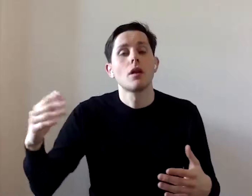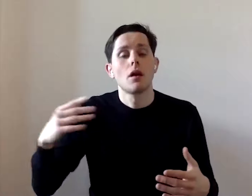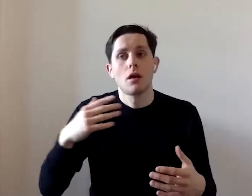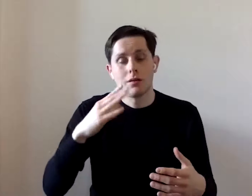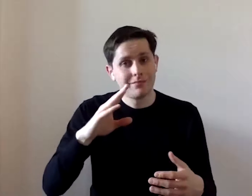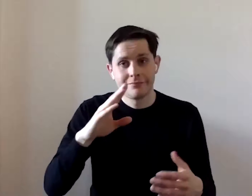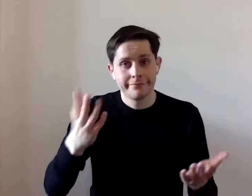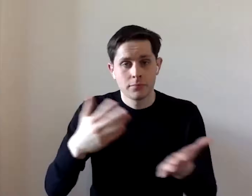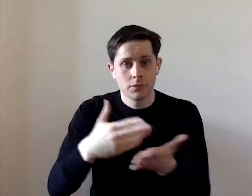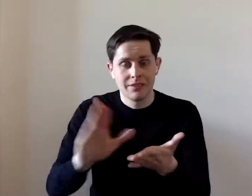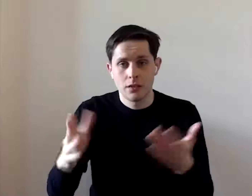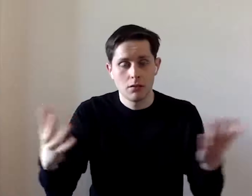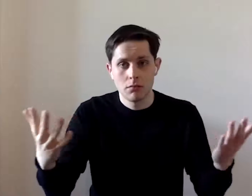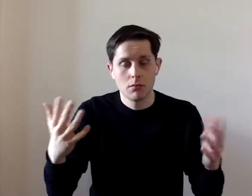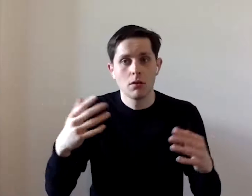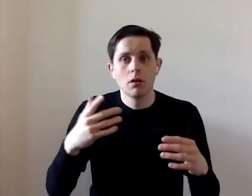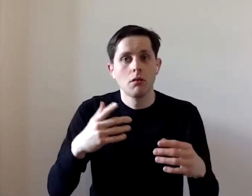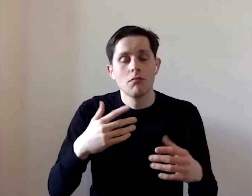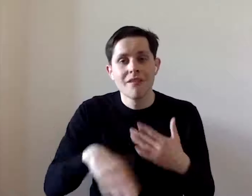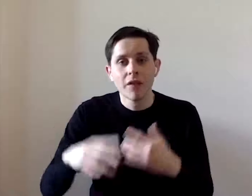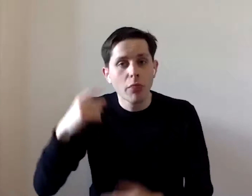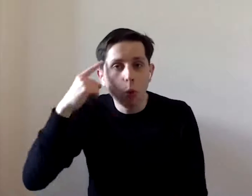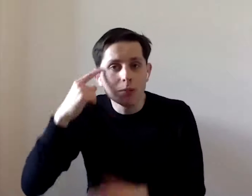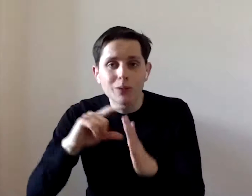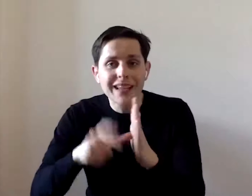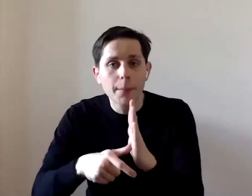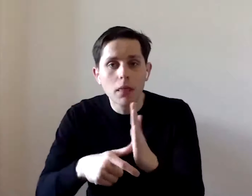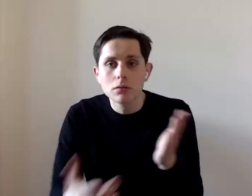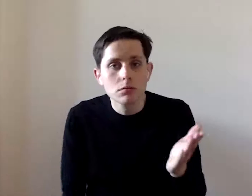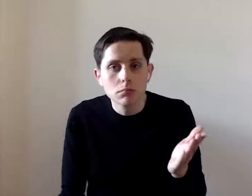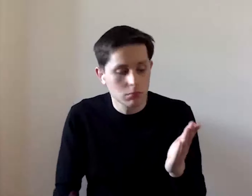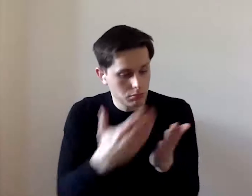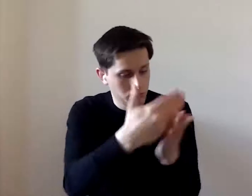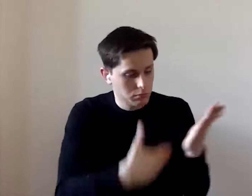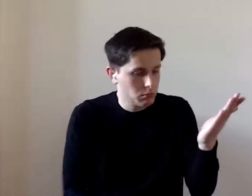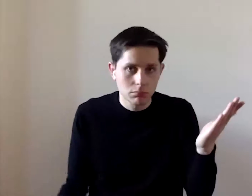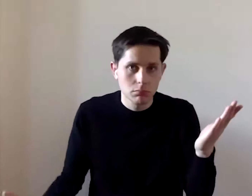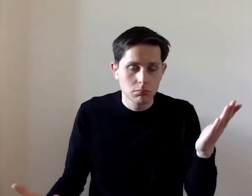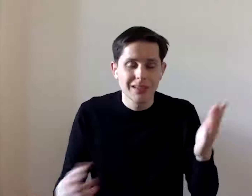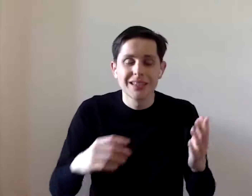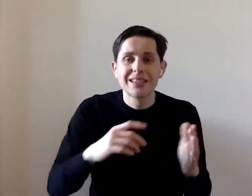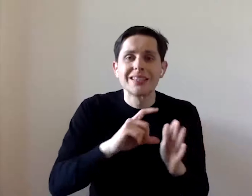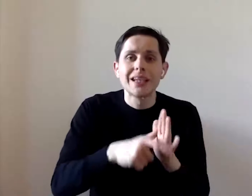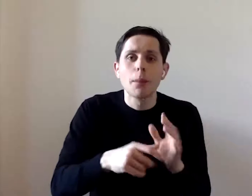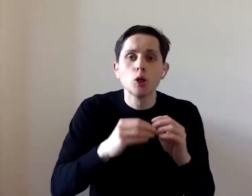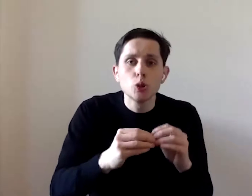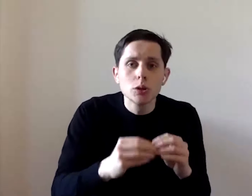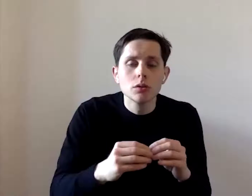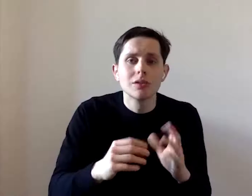education, which very clearly did not include any direct thought